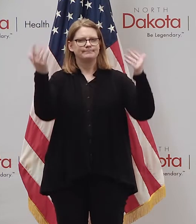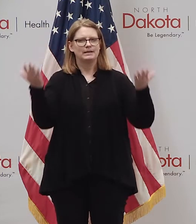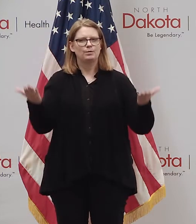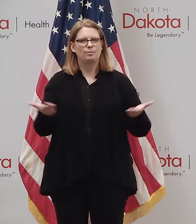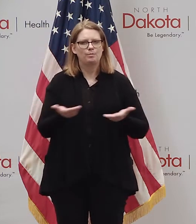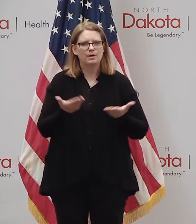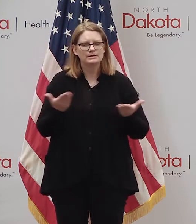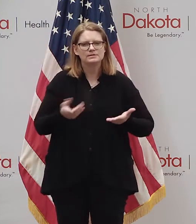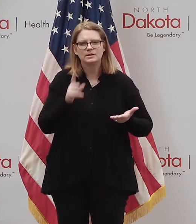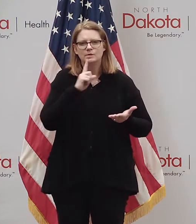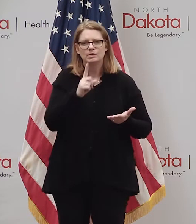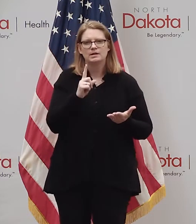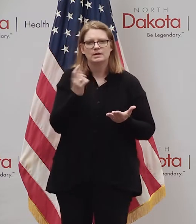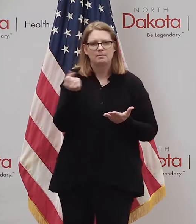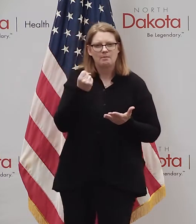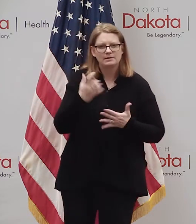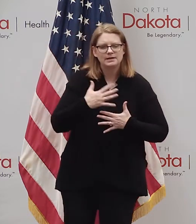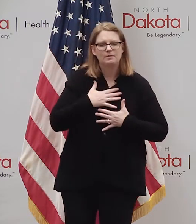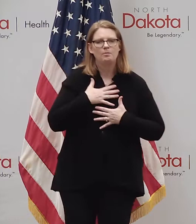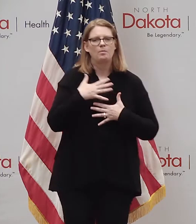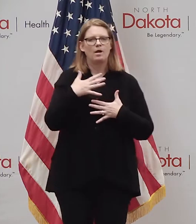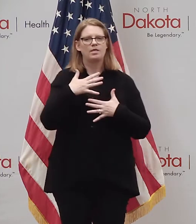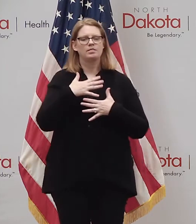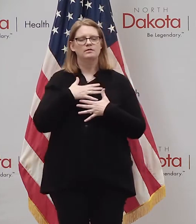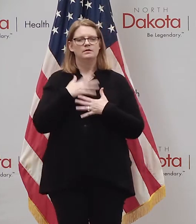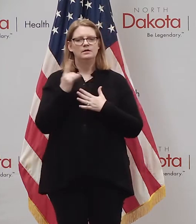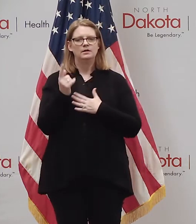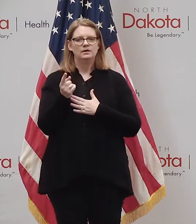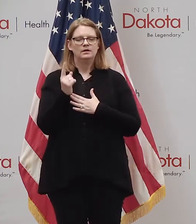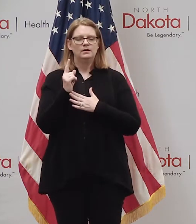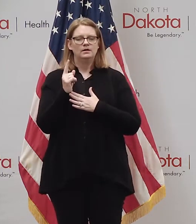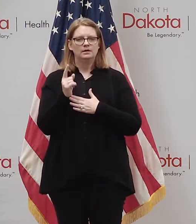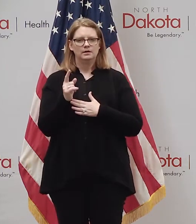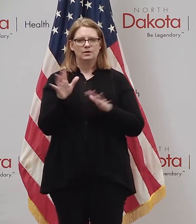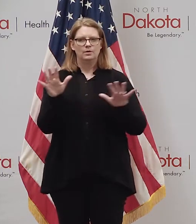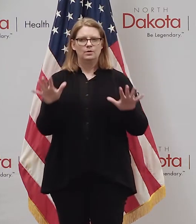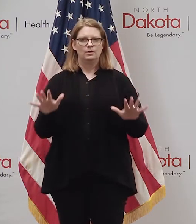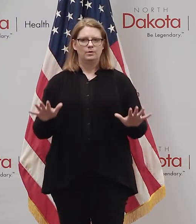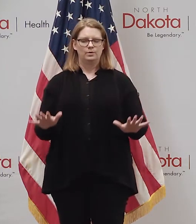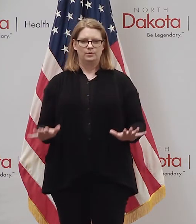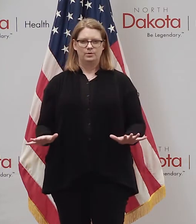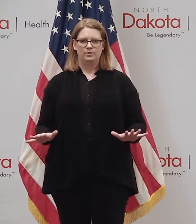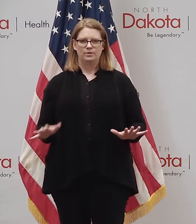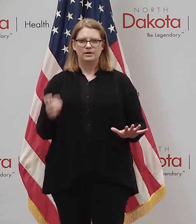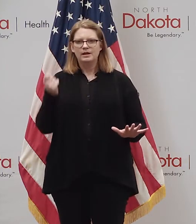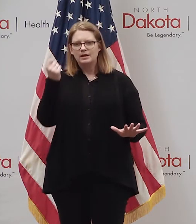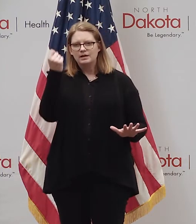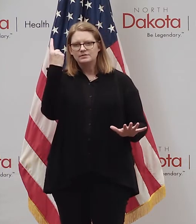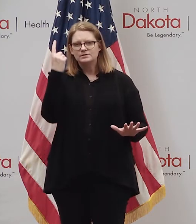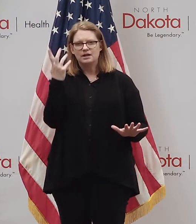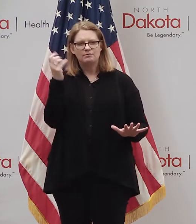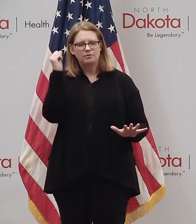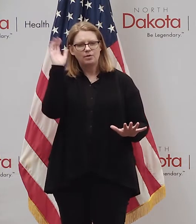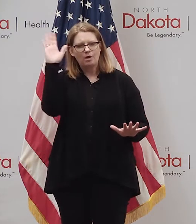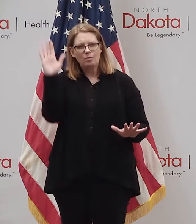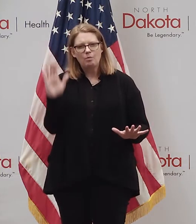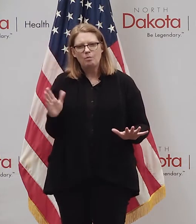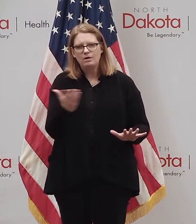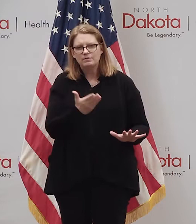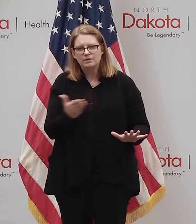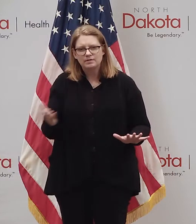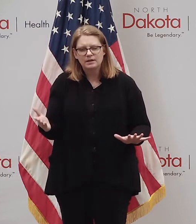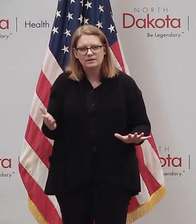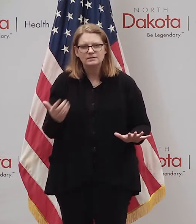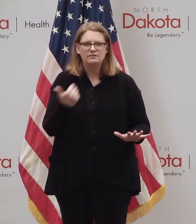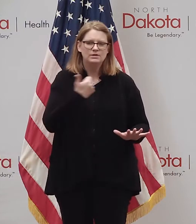even taking a breath can give you a moment to understand all the great things that may be going on in your life, whether it's